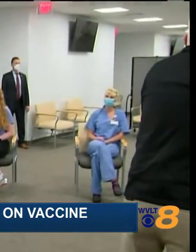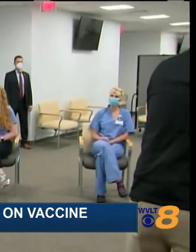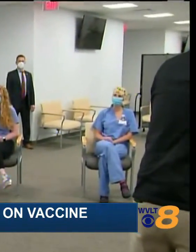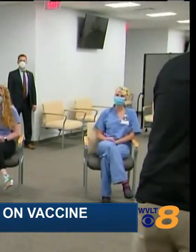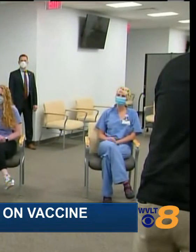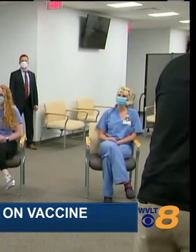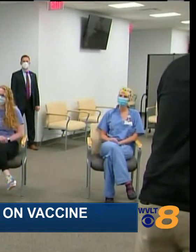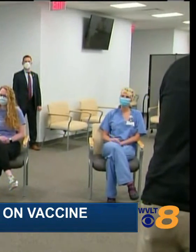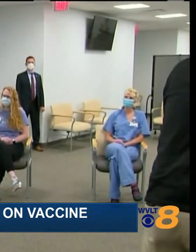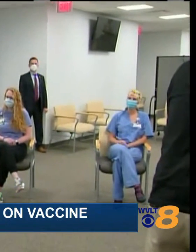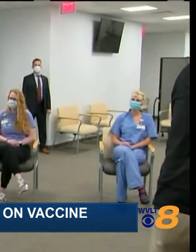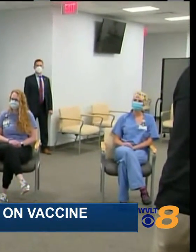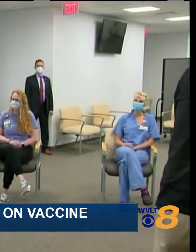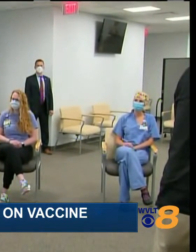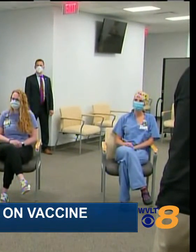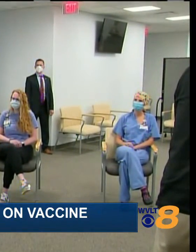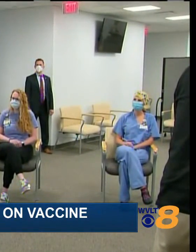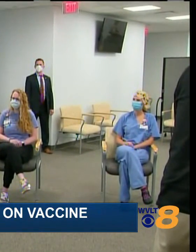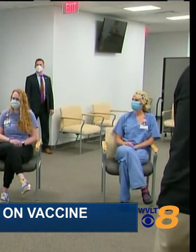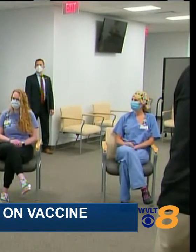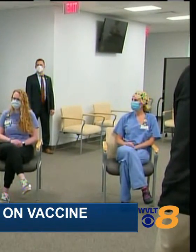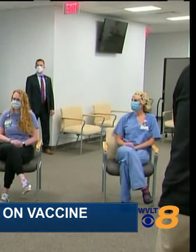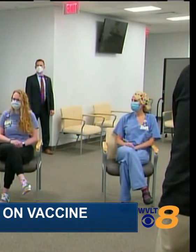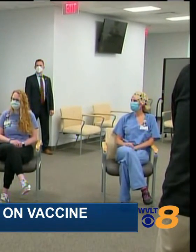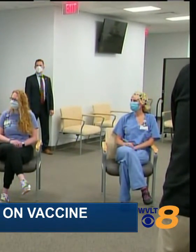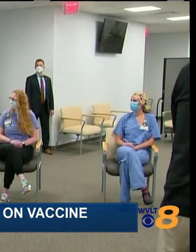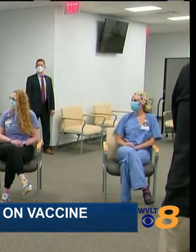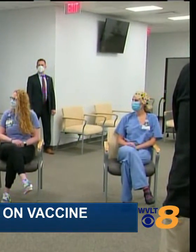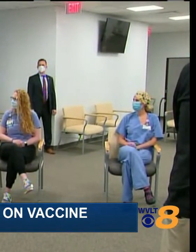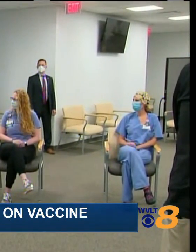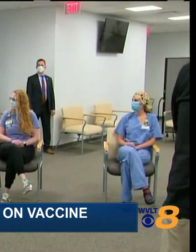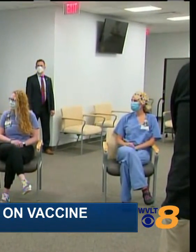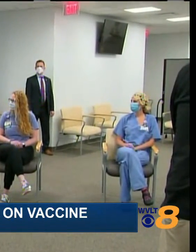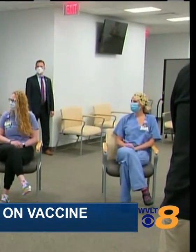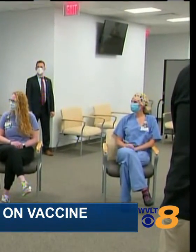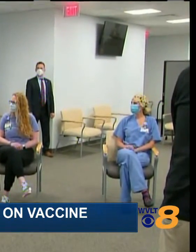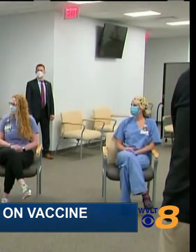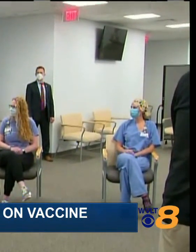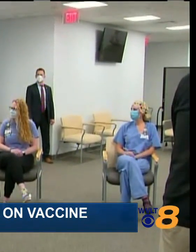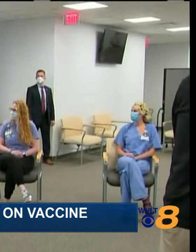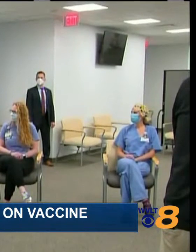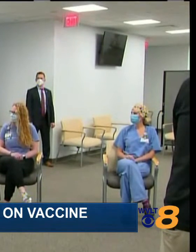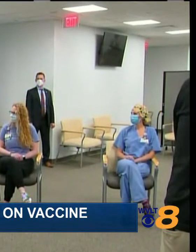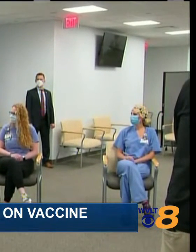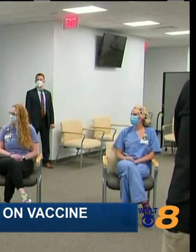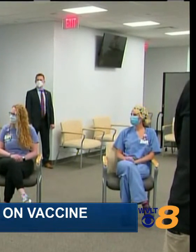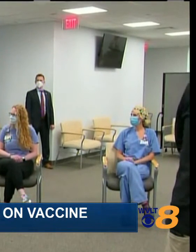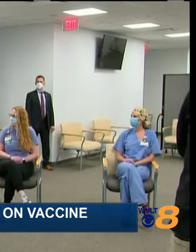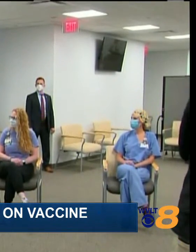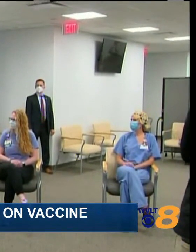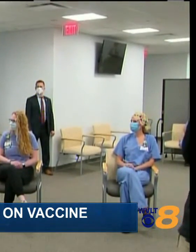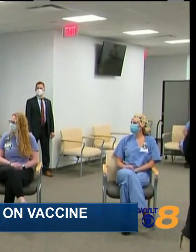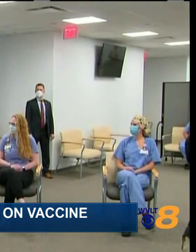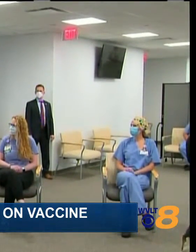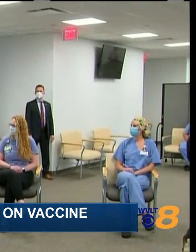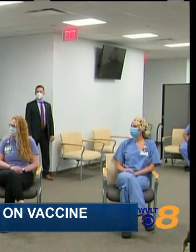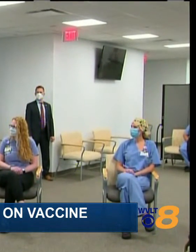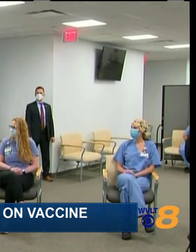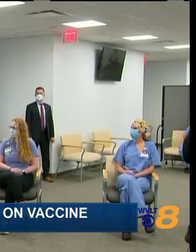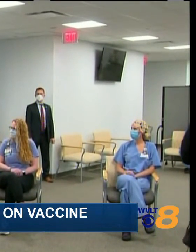pandemic. Robin Steben, thank you for leading nurses with confidence